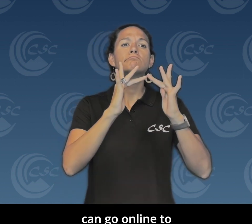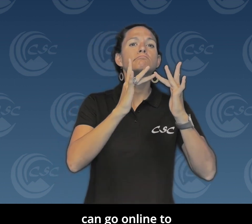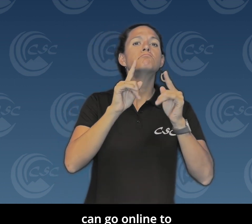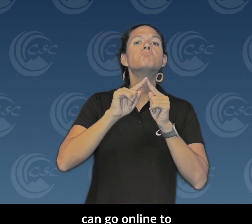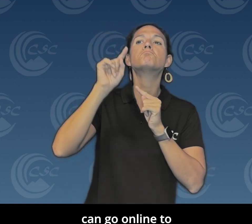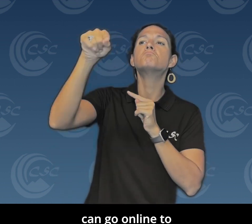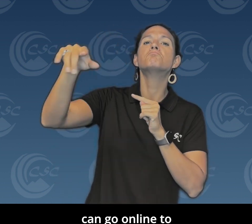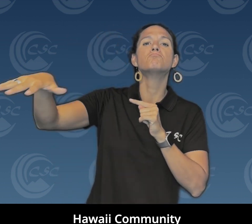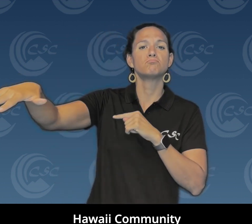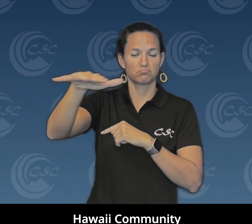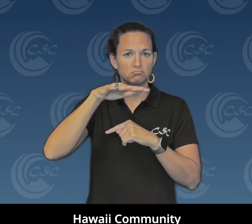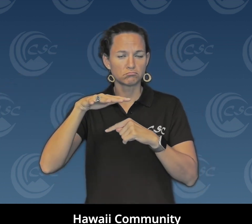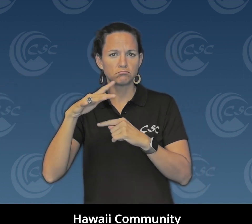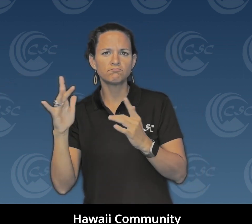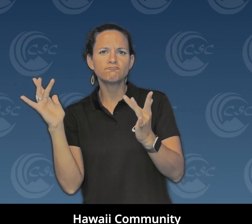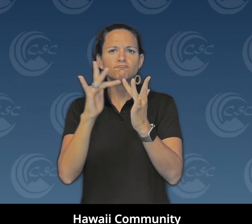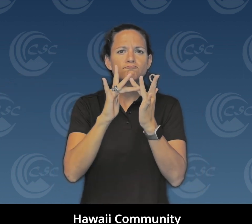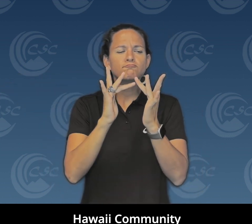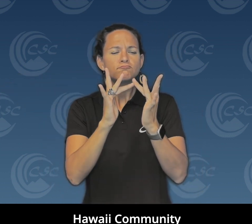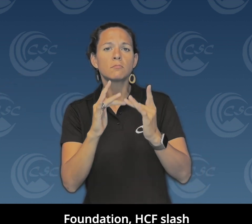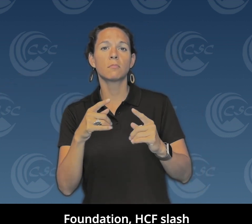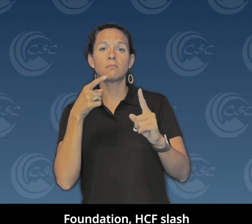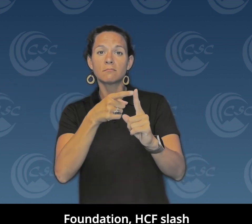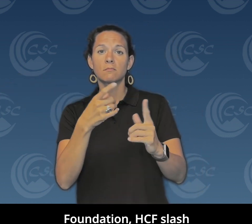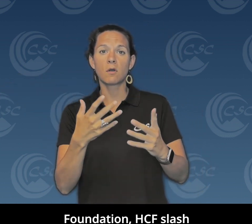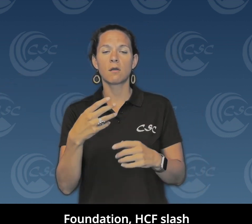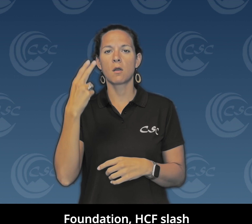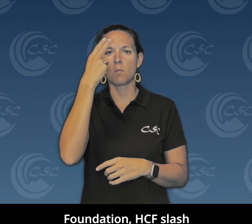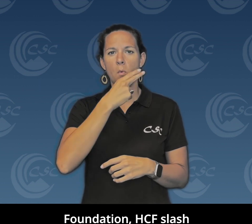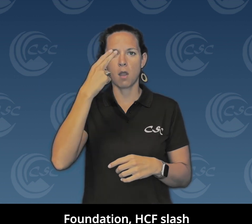online to Hawaii Community Foundation,